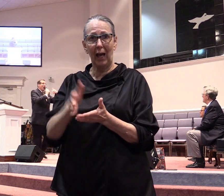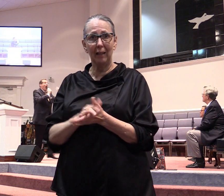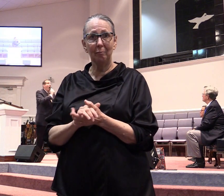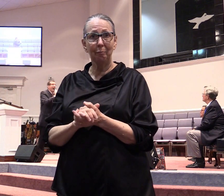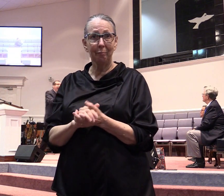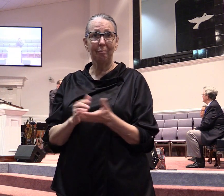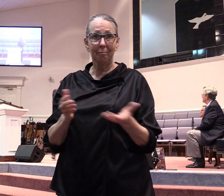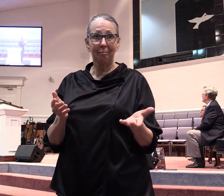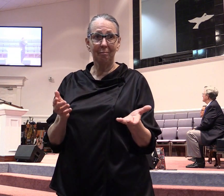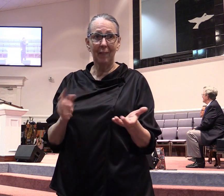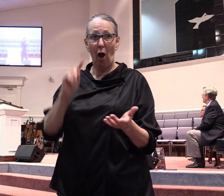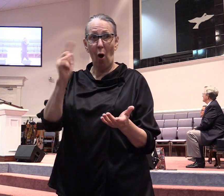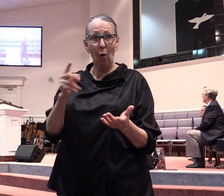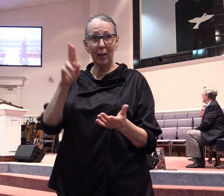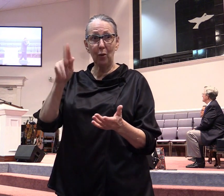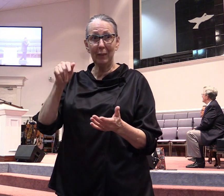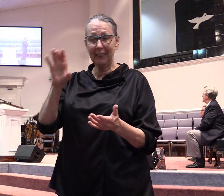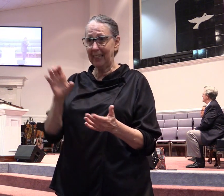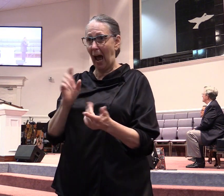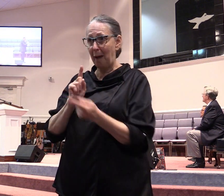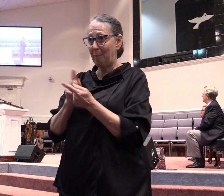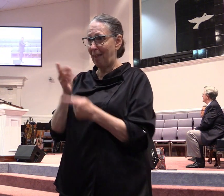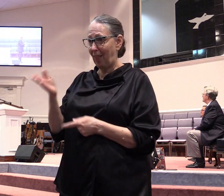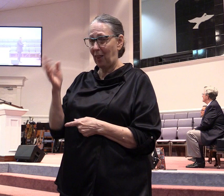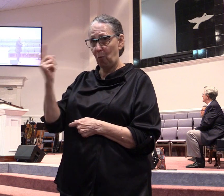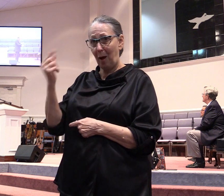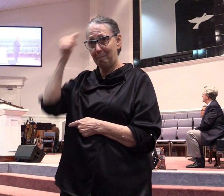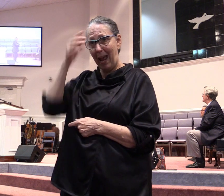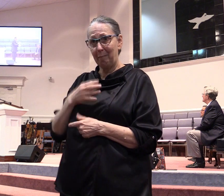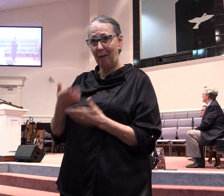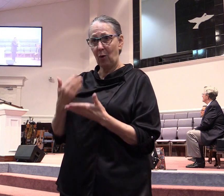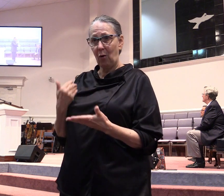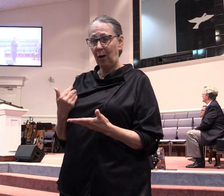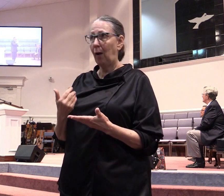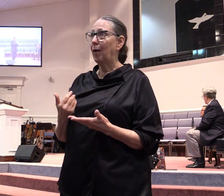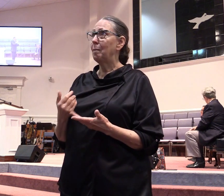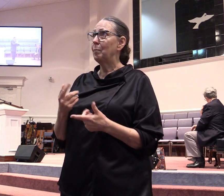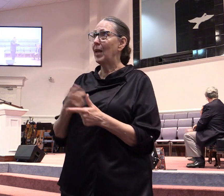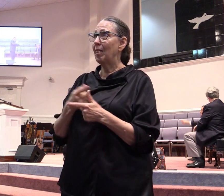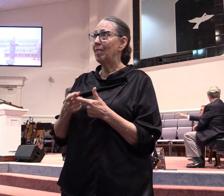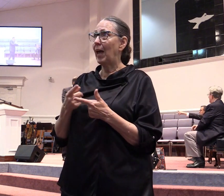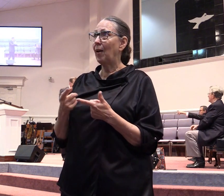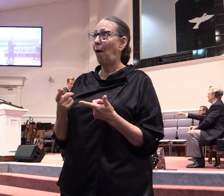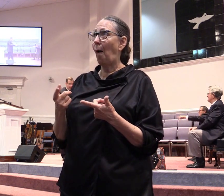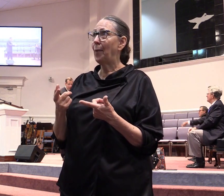He was the only apostolic preacher that I knew that I killed him. Then I might